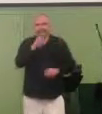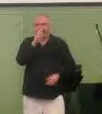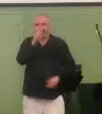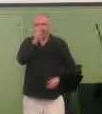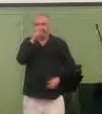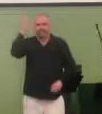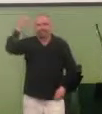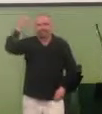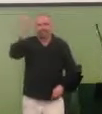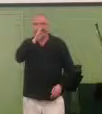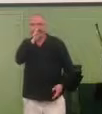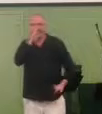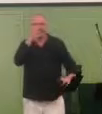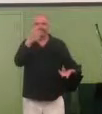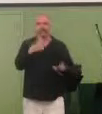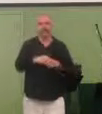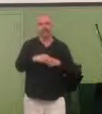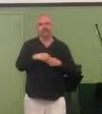was, even though I knew him,